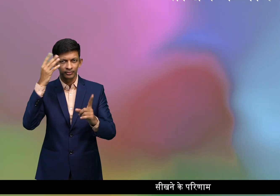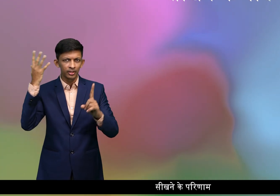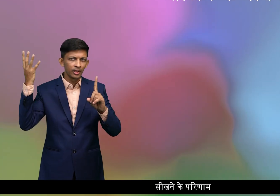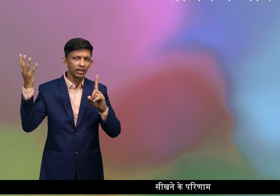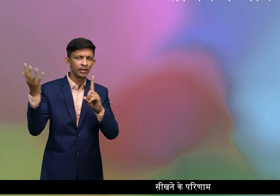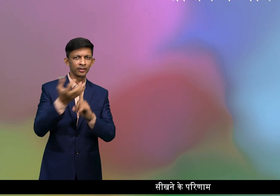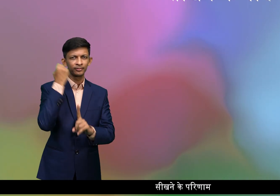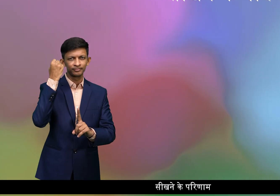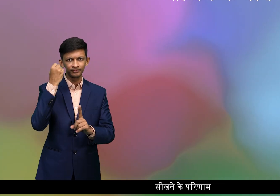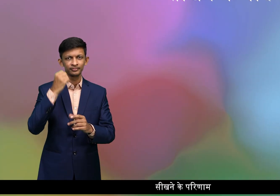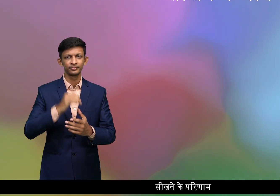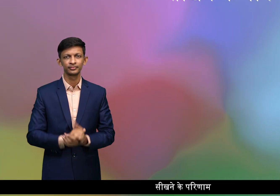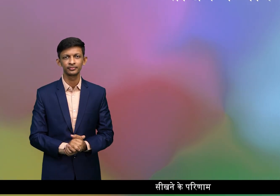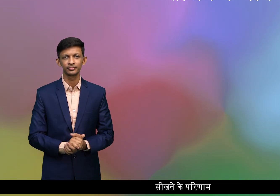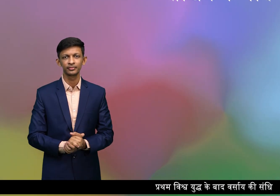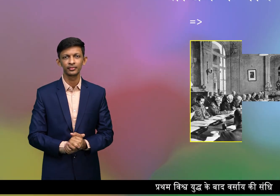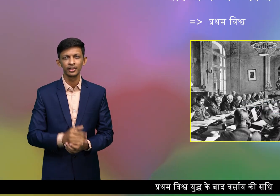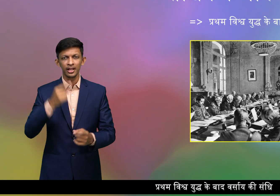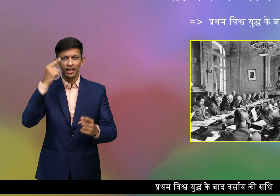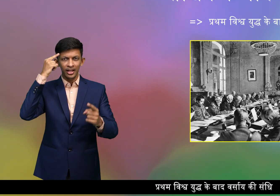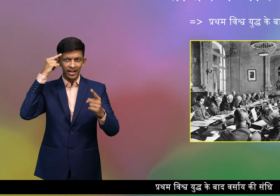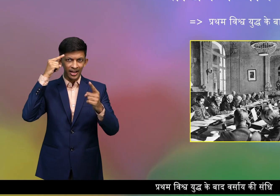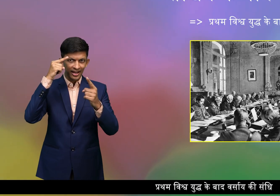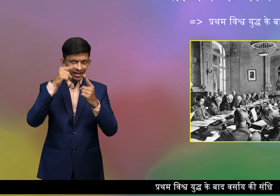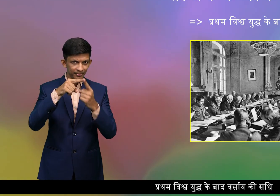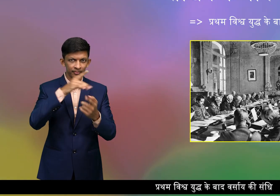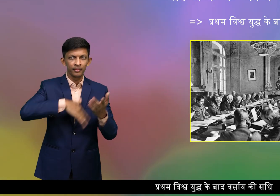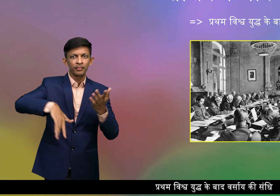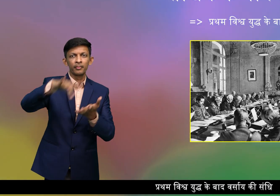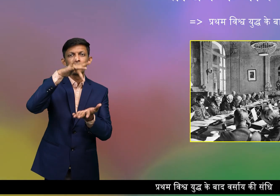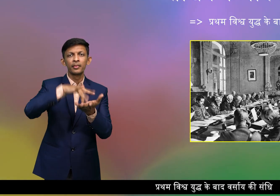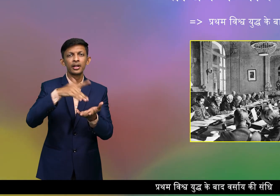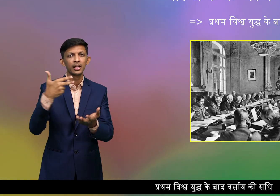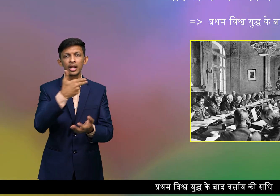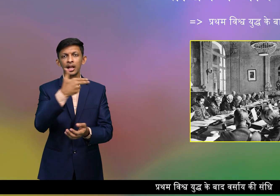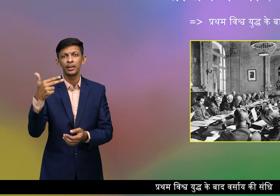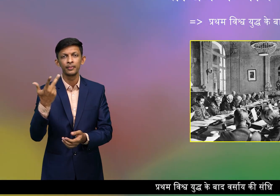Learning outcomes. The Treaty of Versailles.